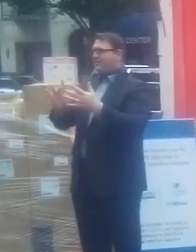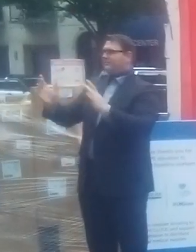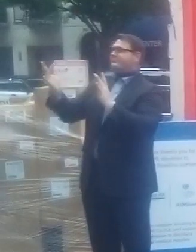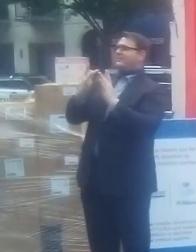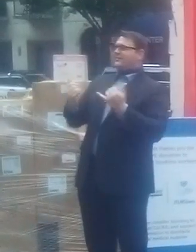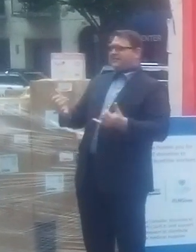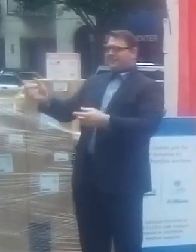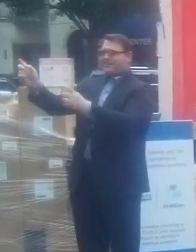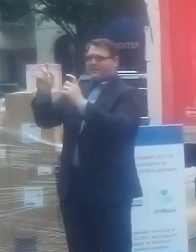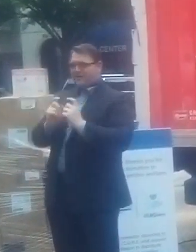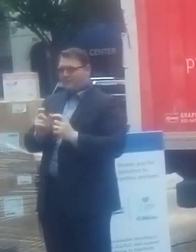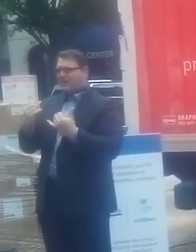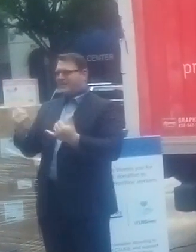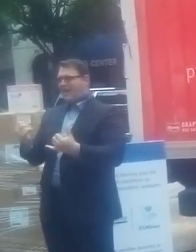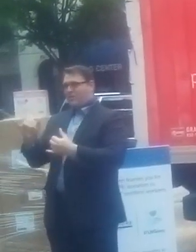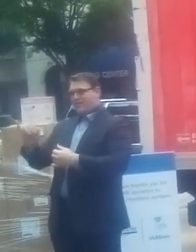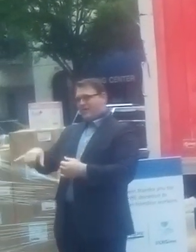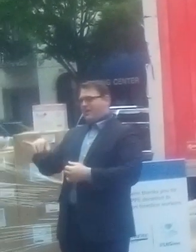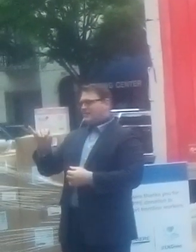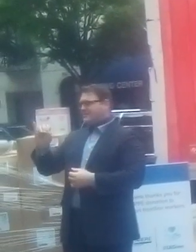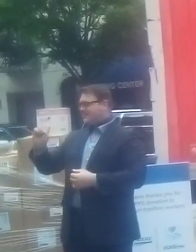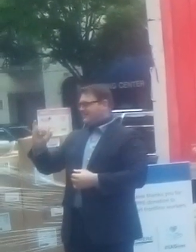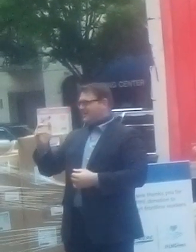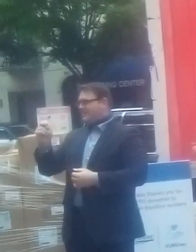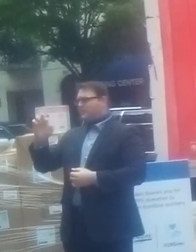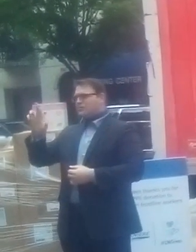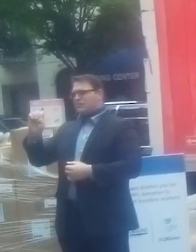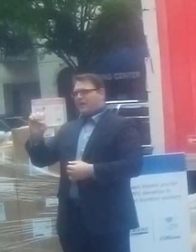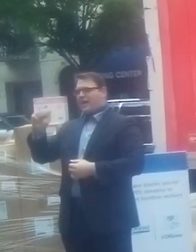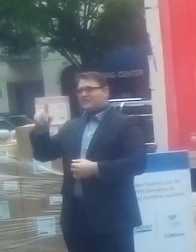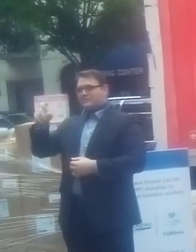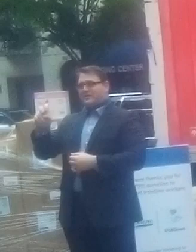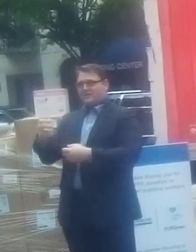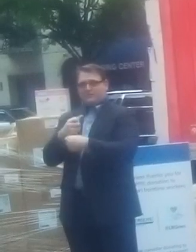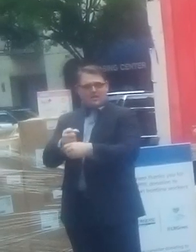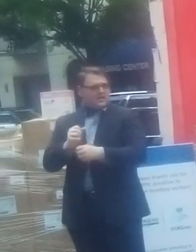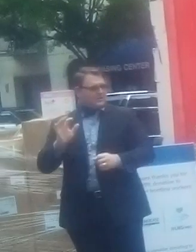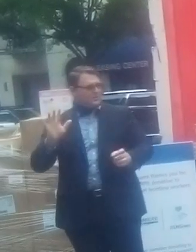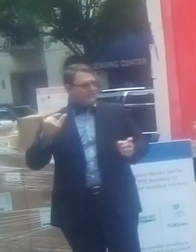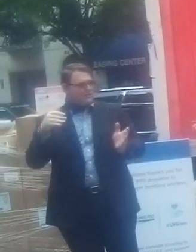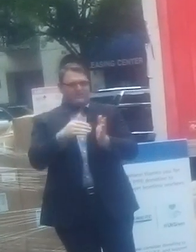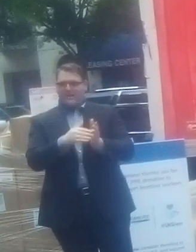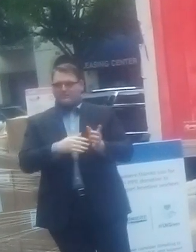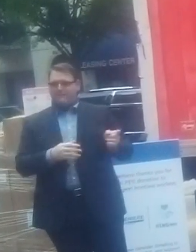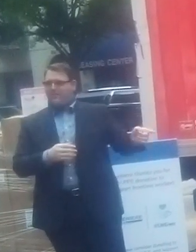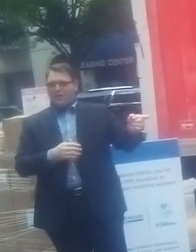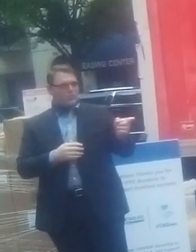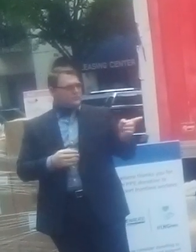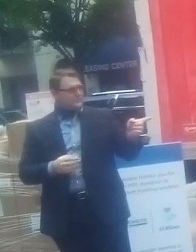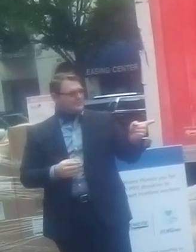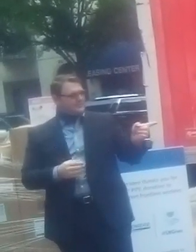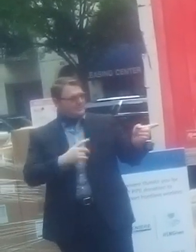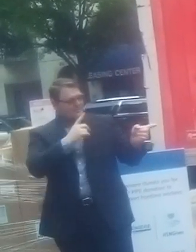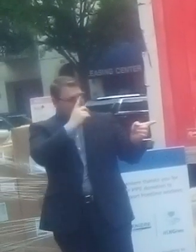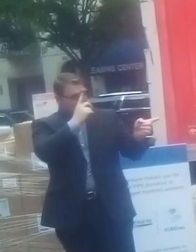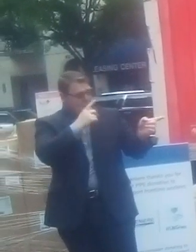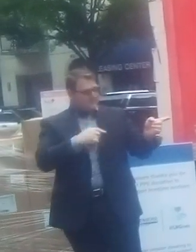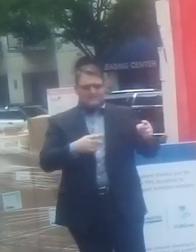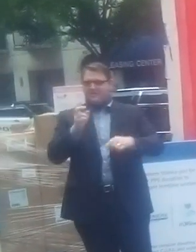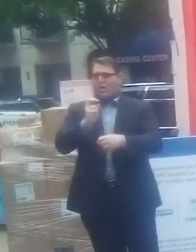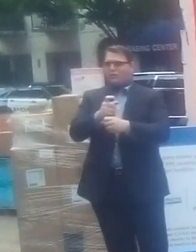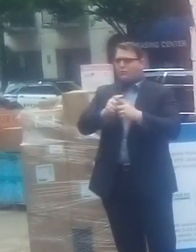and introduced over 25,000 of these little jewels. It's kind of hard to talk for, so I'm not wearing it, but they're the face